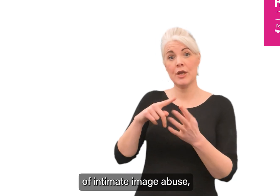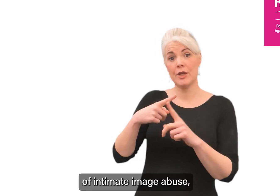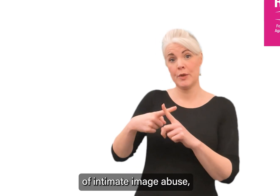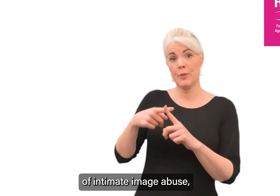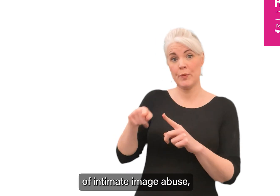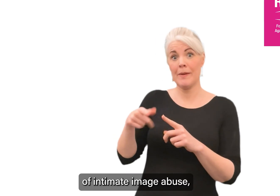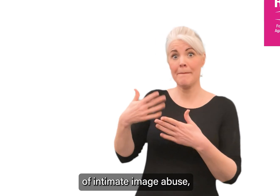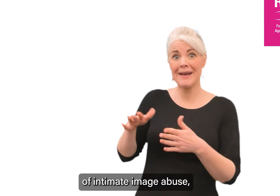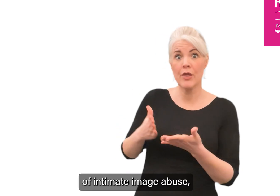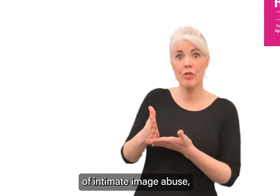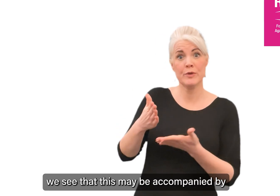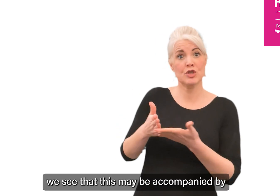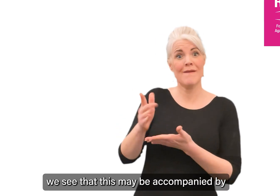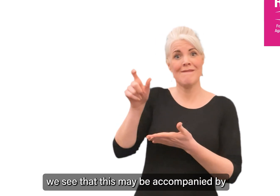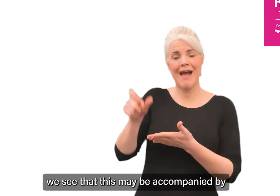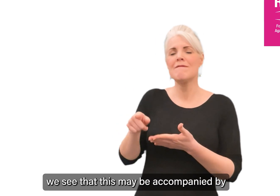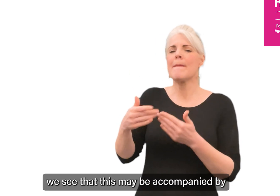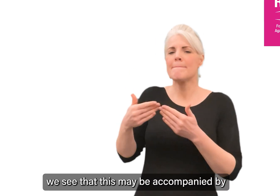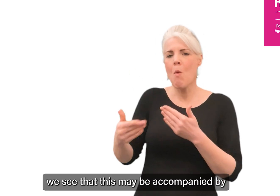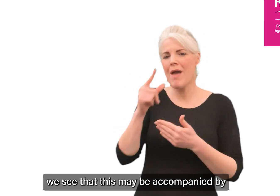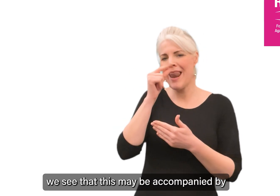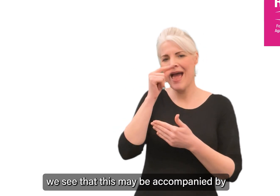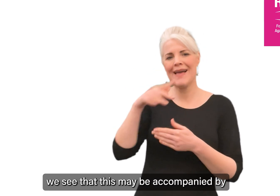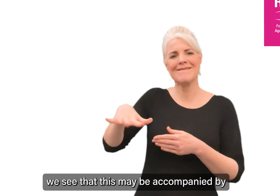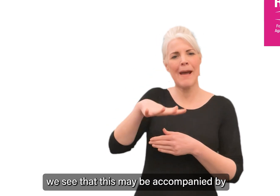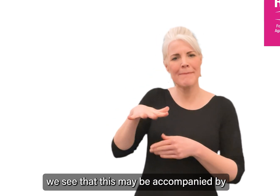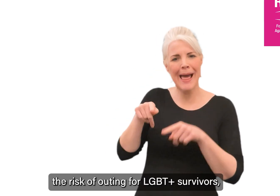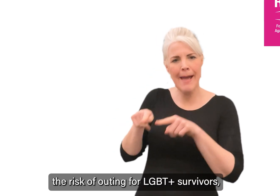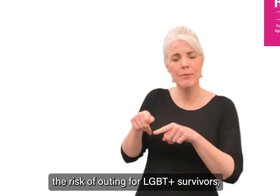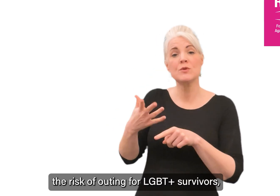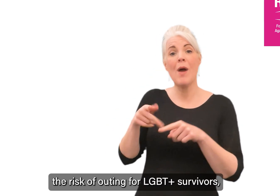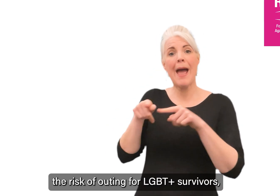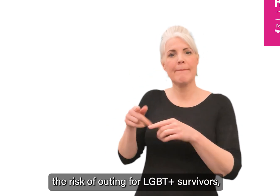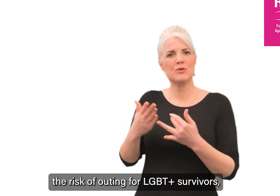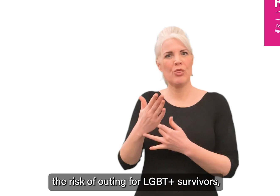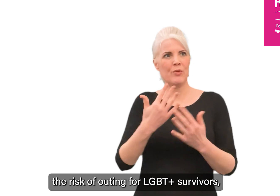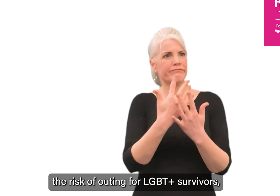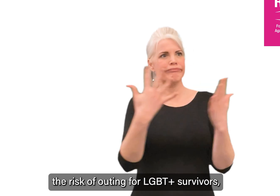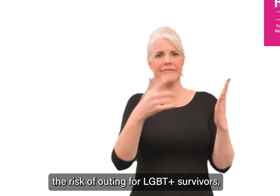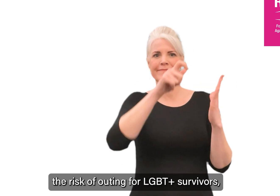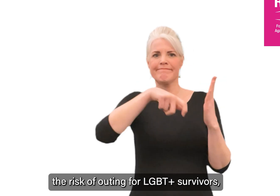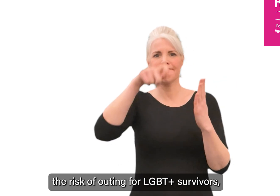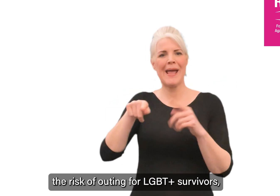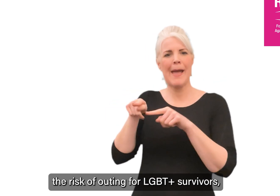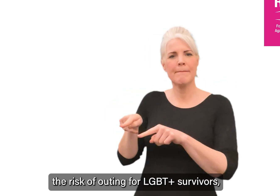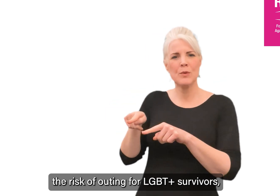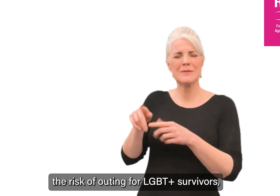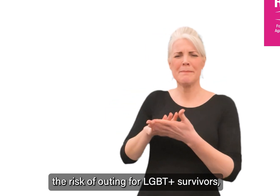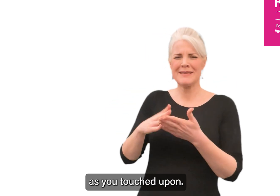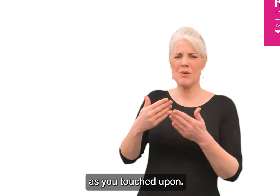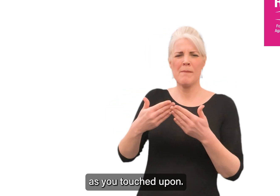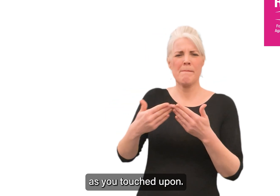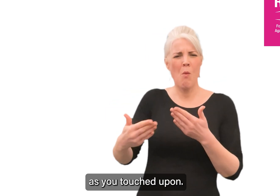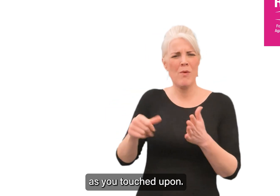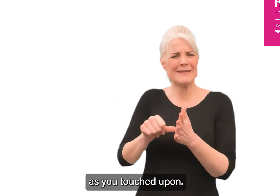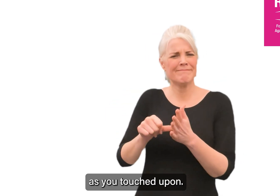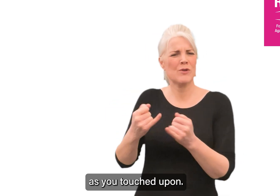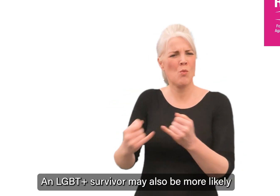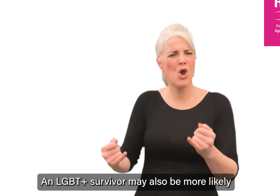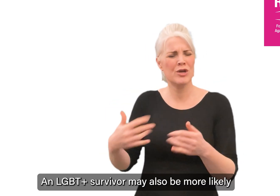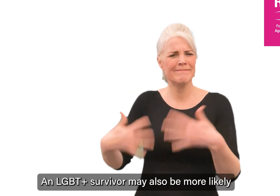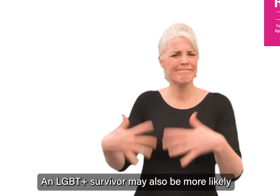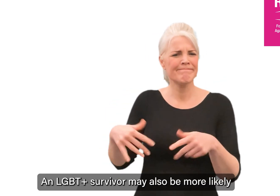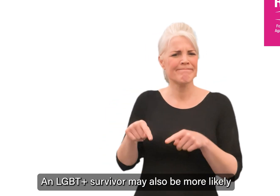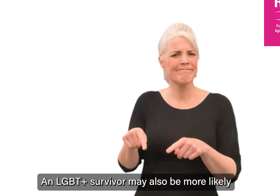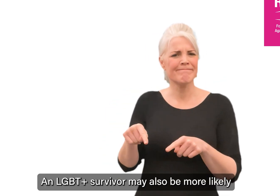intimate image abuse, we see that this may be accompanied by the risk of outing for LGBT plus survivors, as you touched upon.